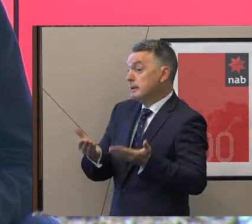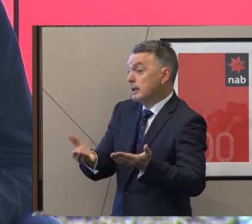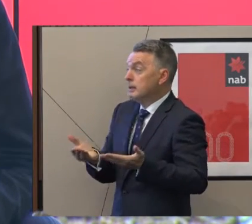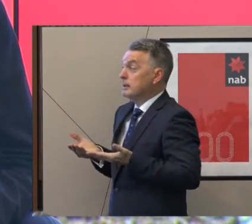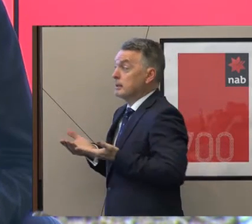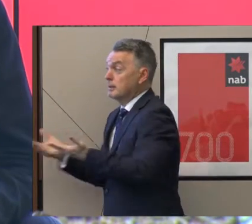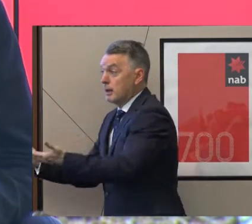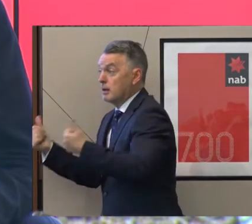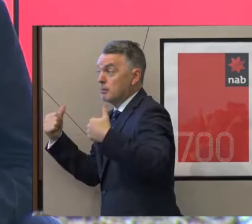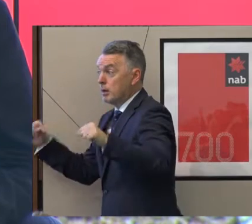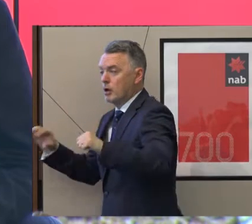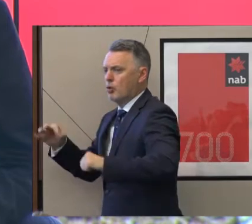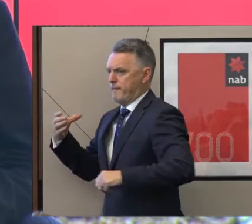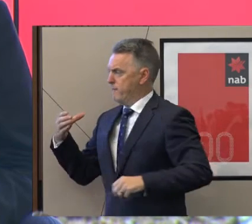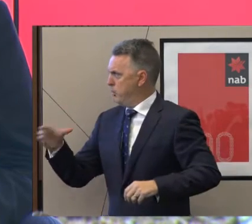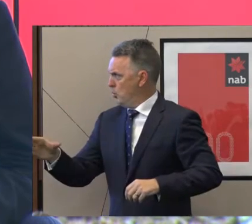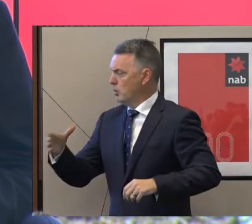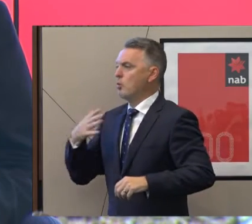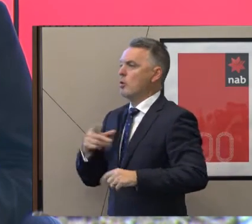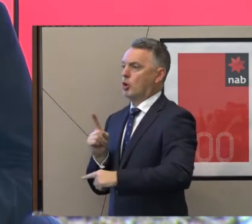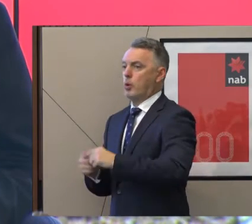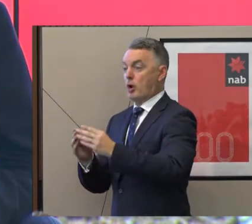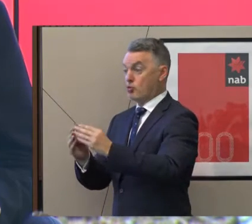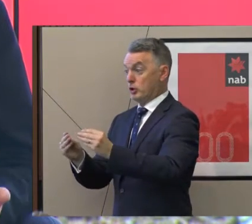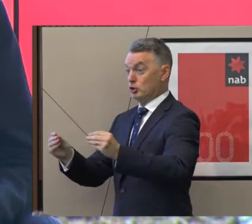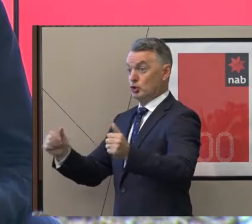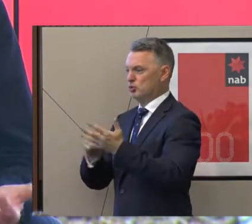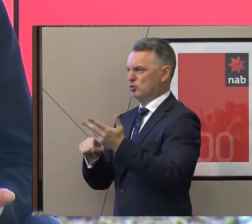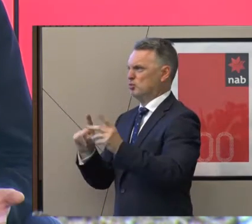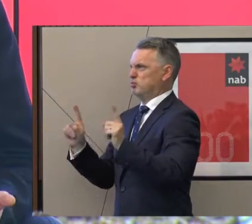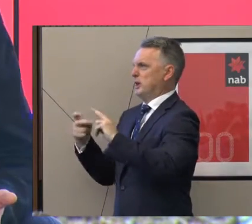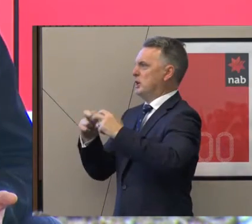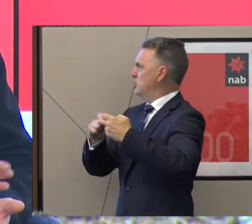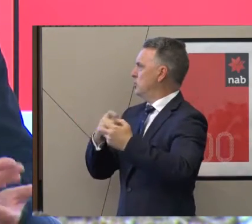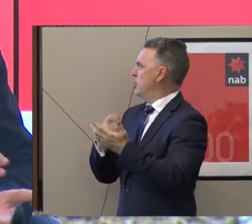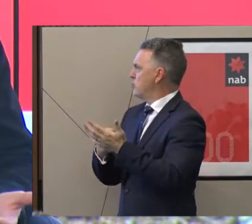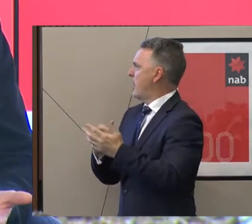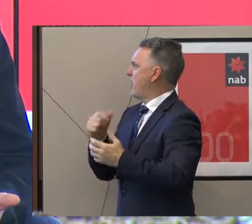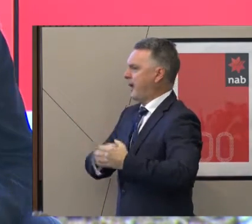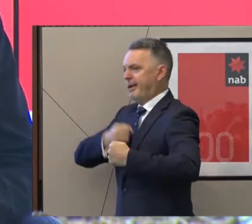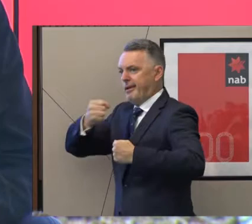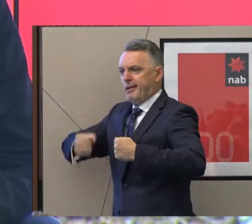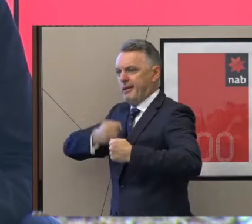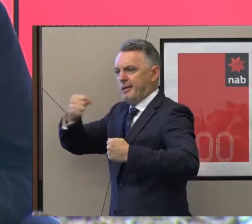get a quick resolution to an issue rather than having to go through a protracted legal process, and there